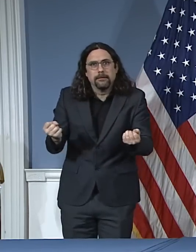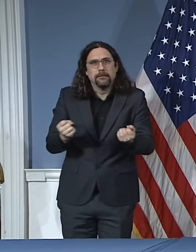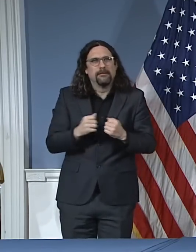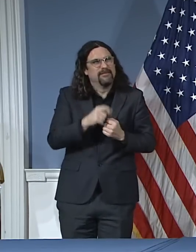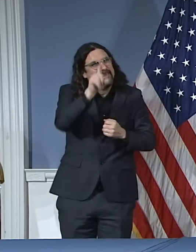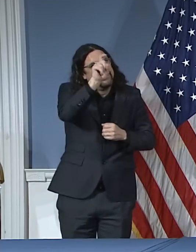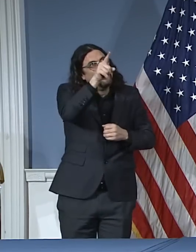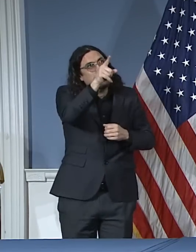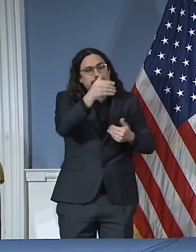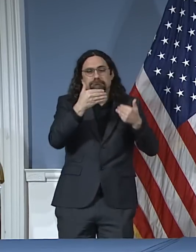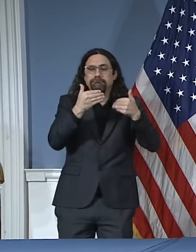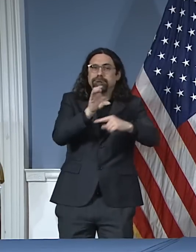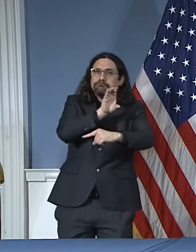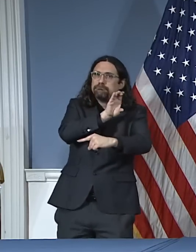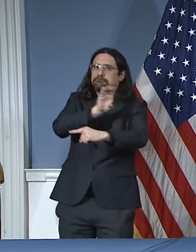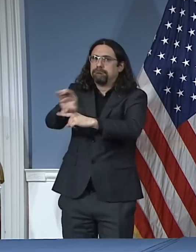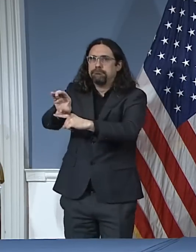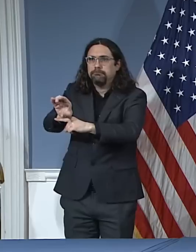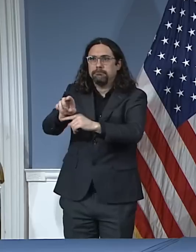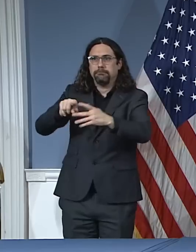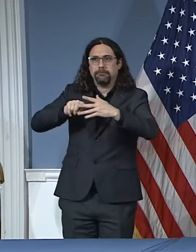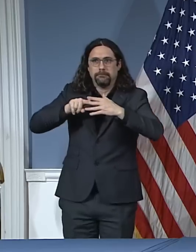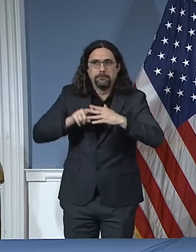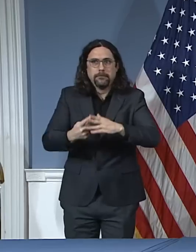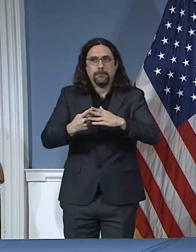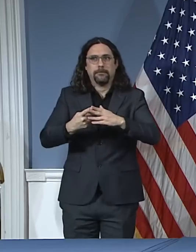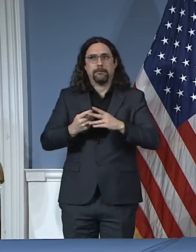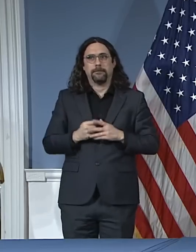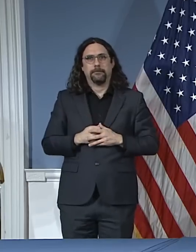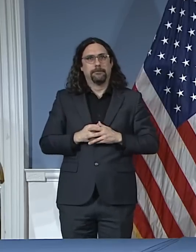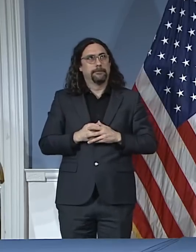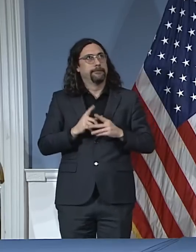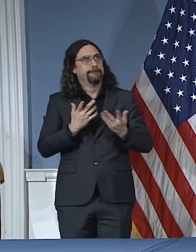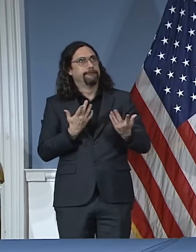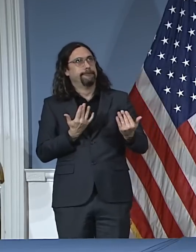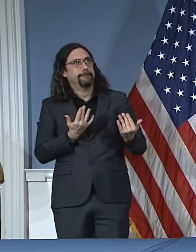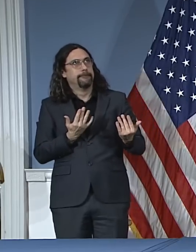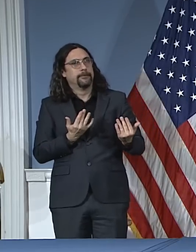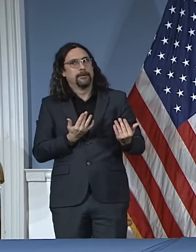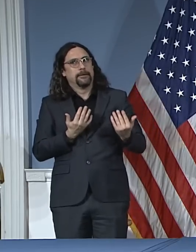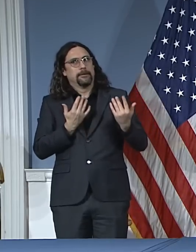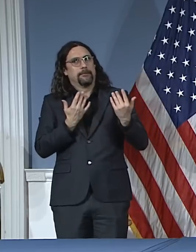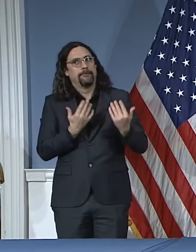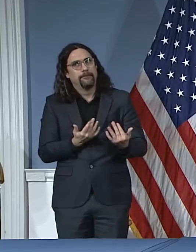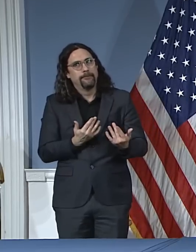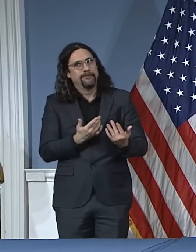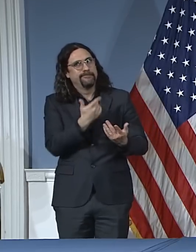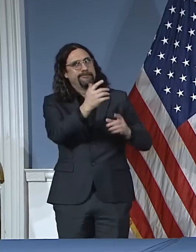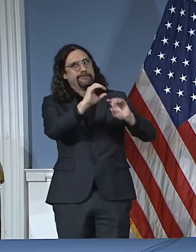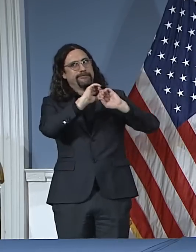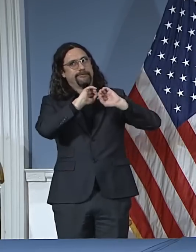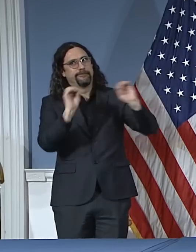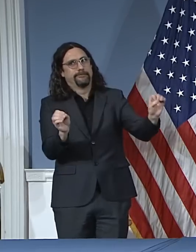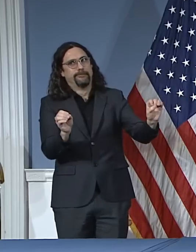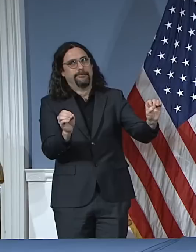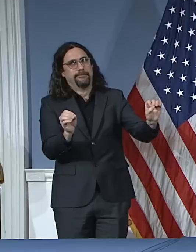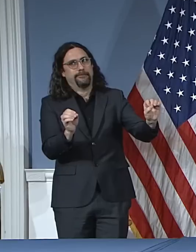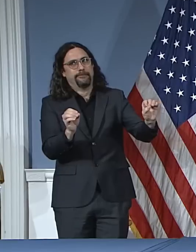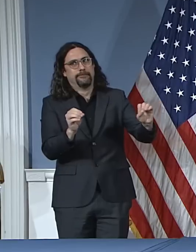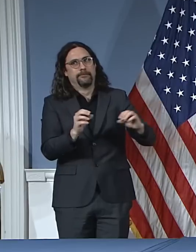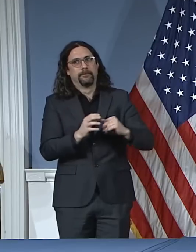country. I believe that can't be done and won't be done unless and until our military is